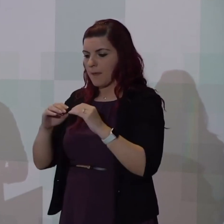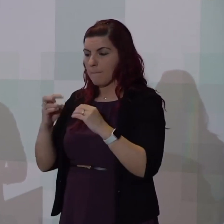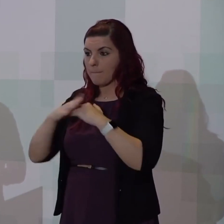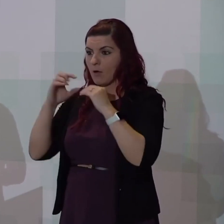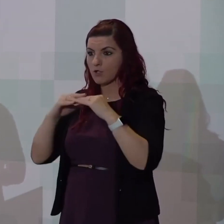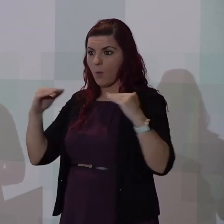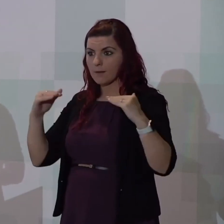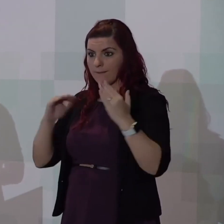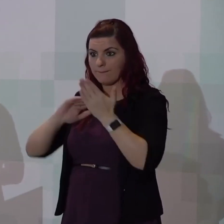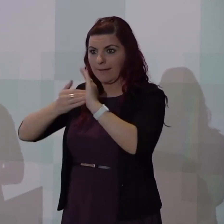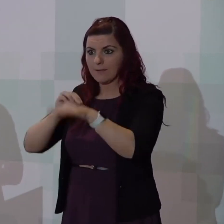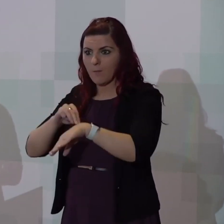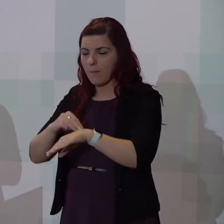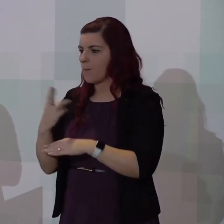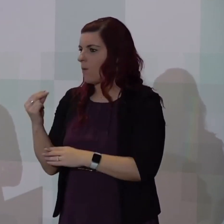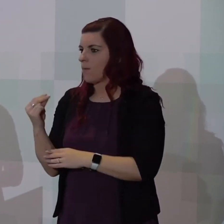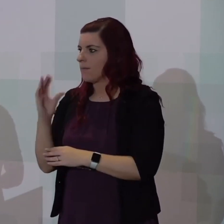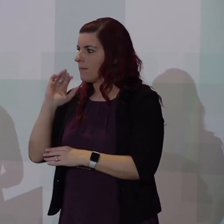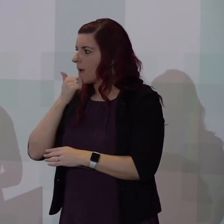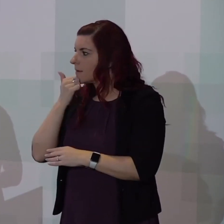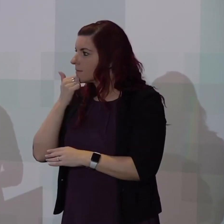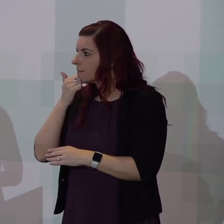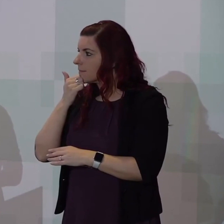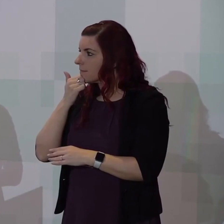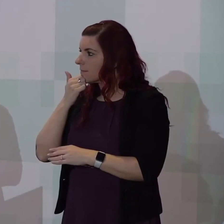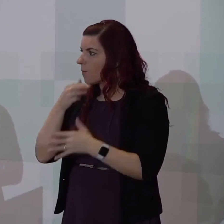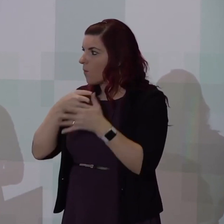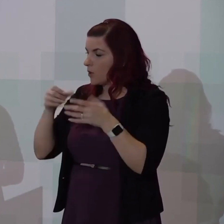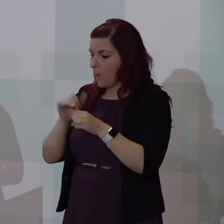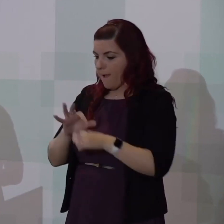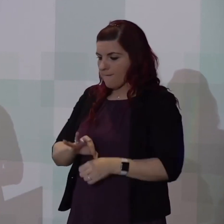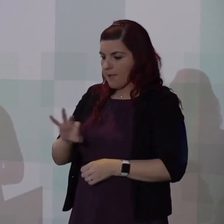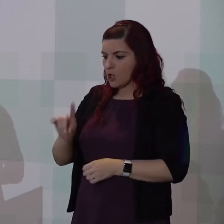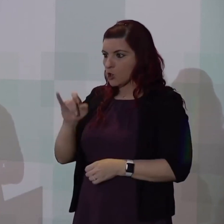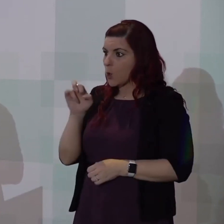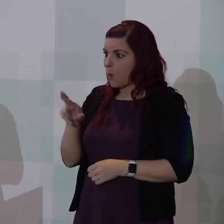not fix this because once there's a donor involved in creating a family,